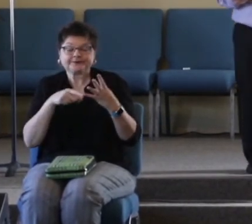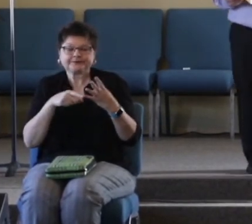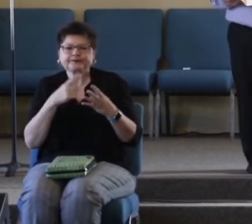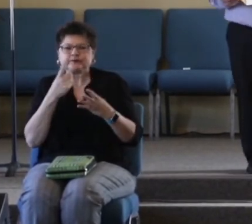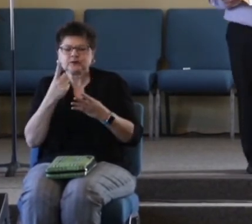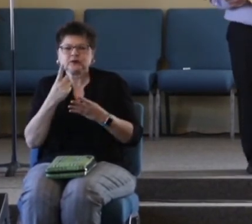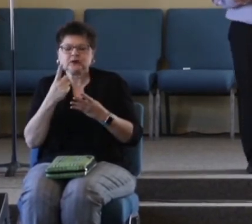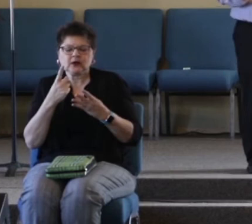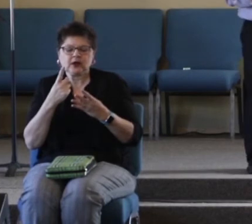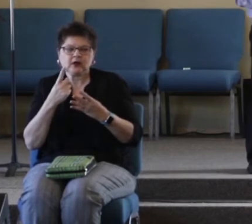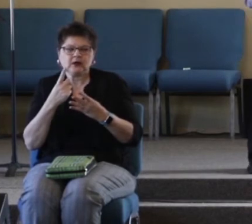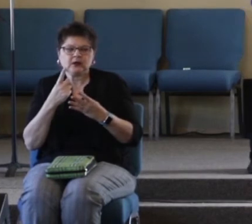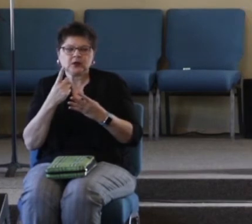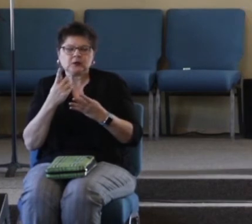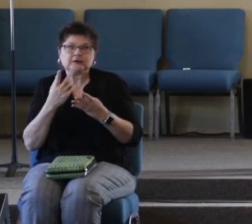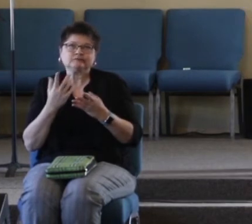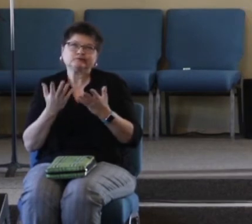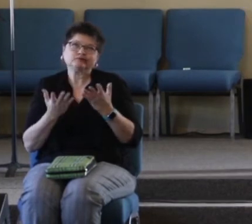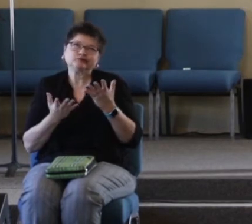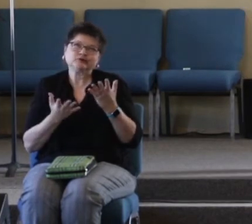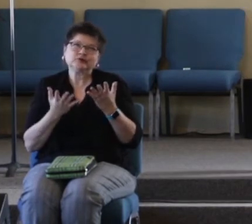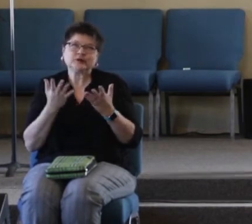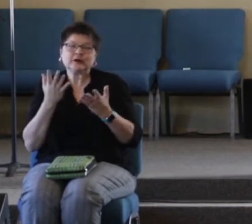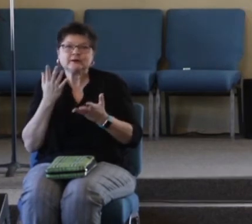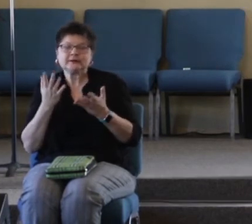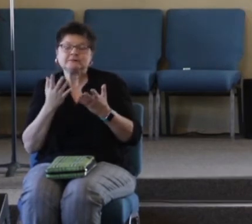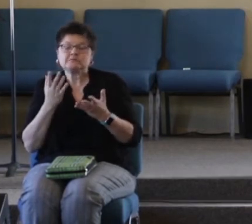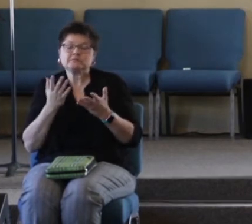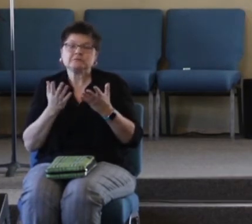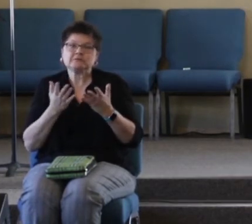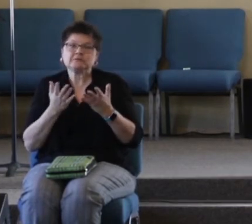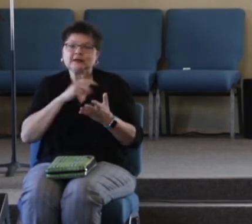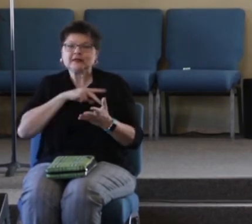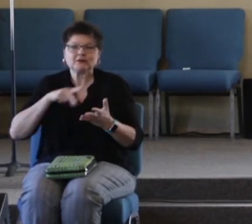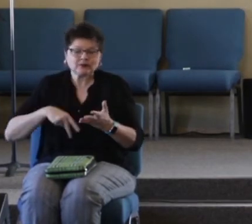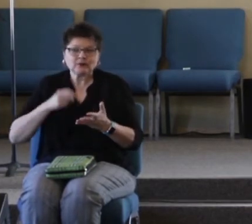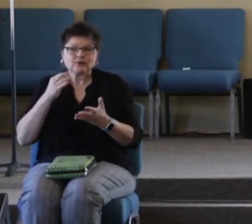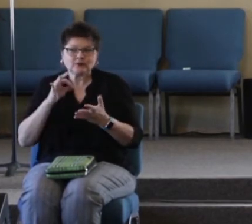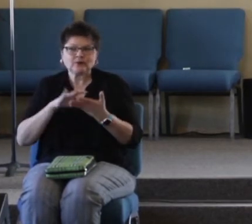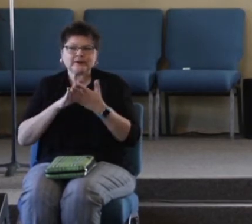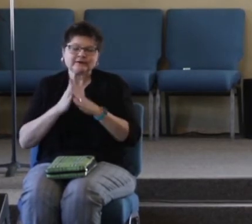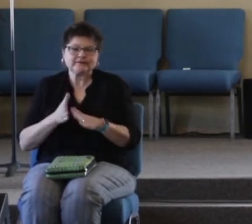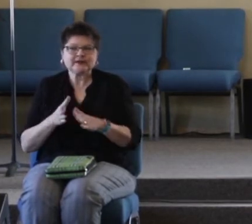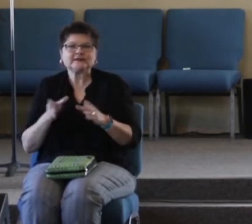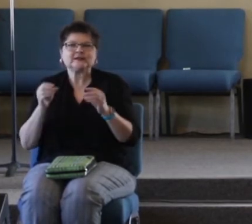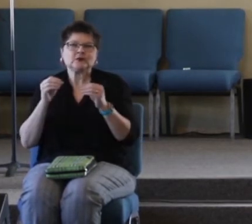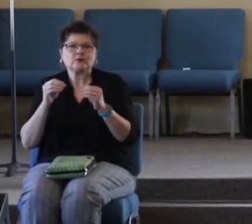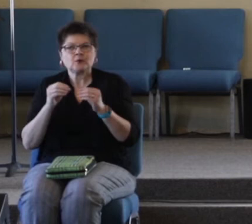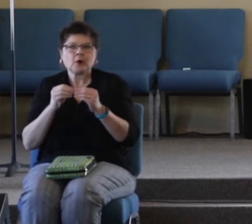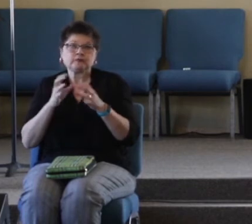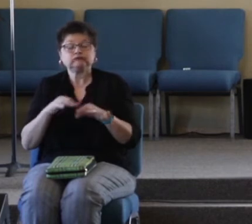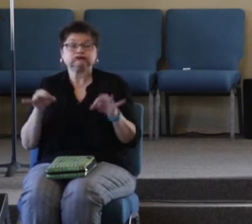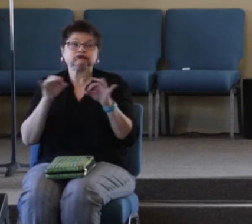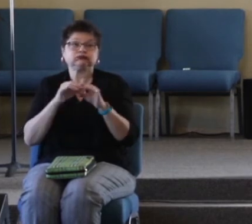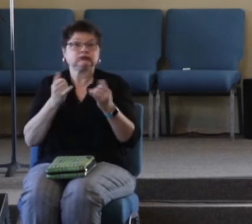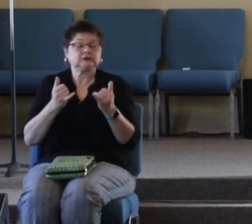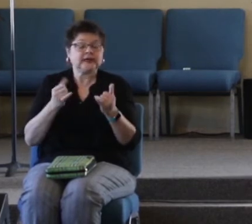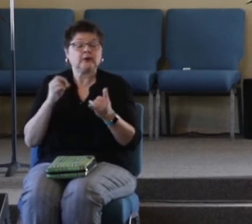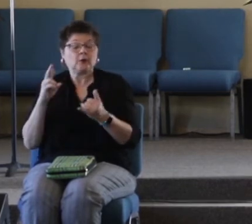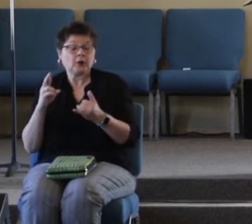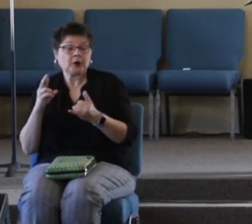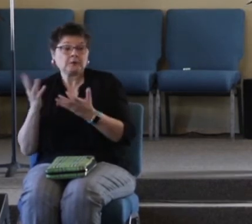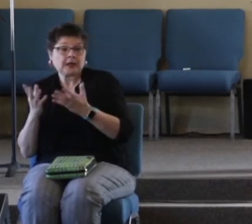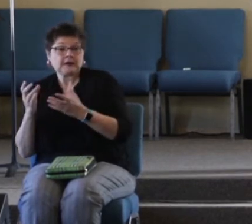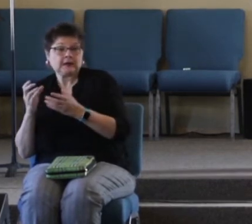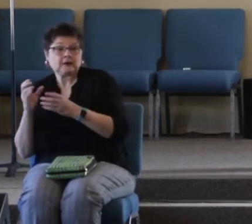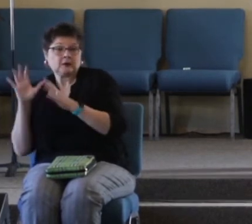probably, maybe, I'm not sure if Prince of Peace is more pertinent today, or if wonderful